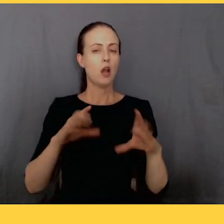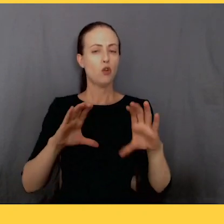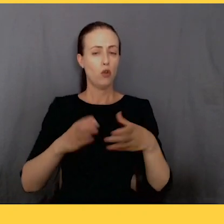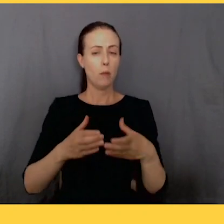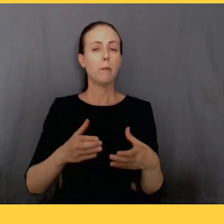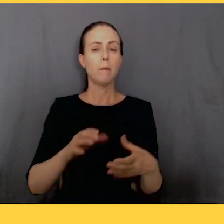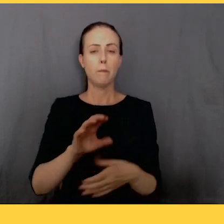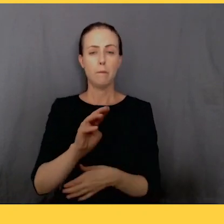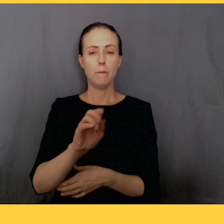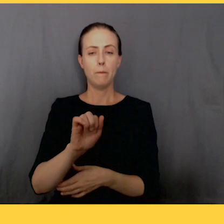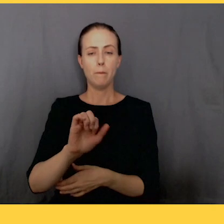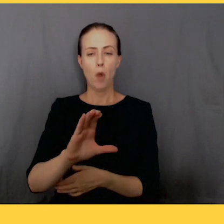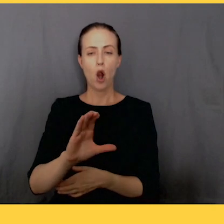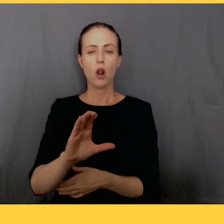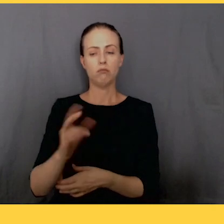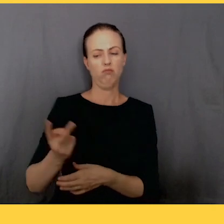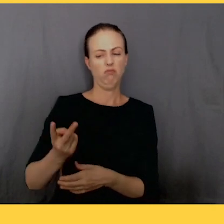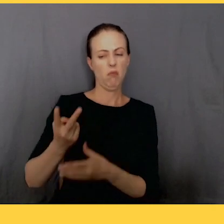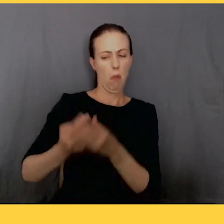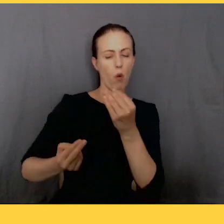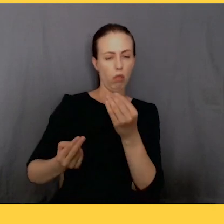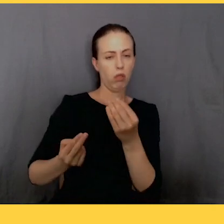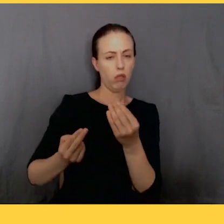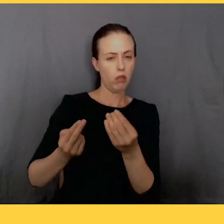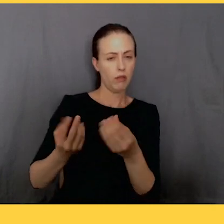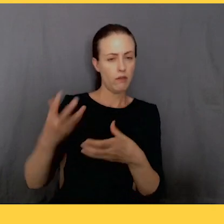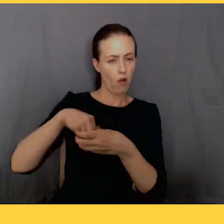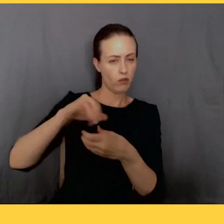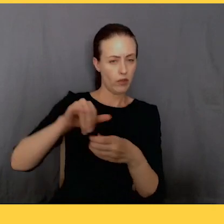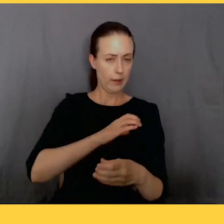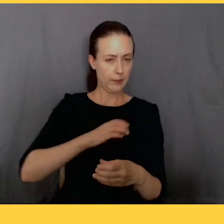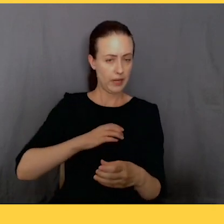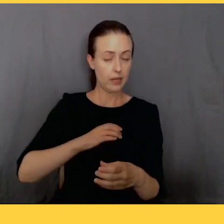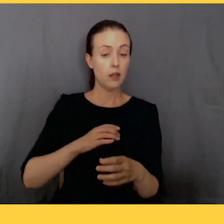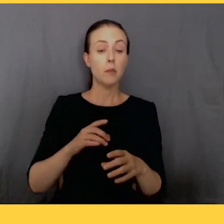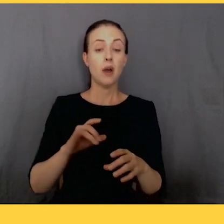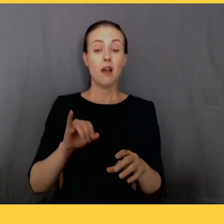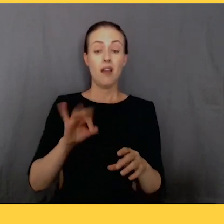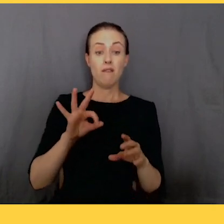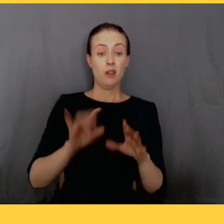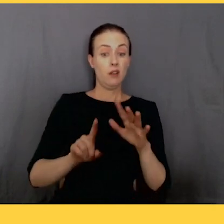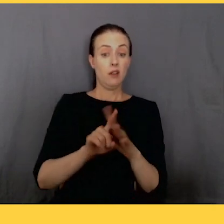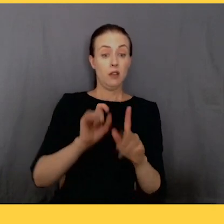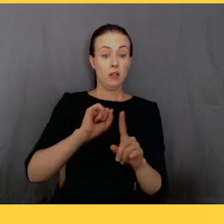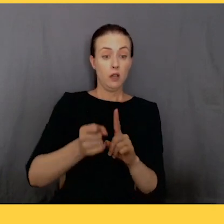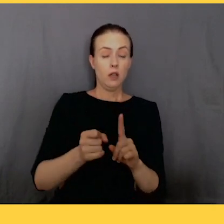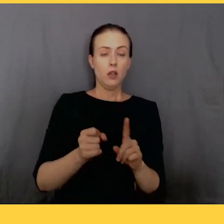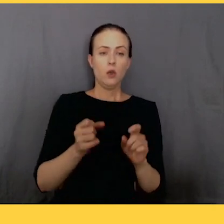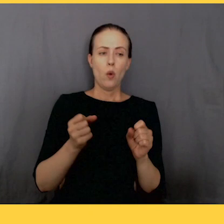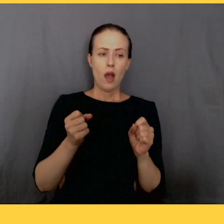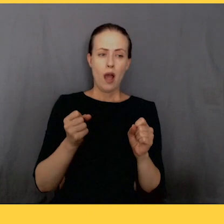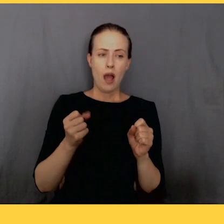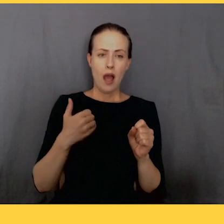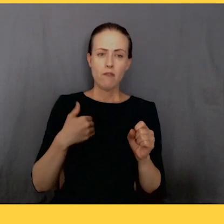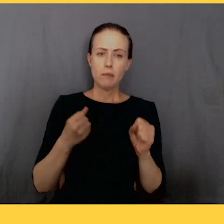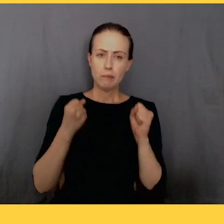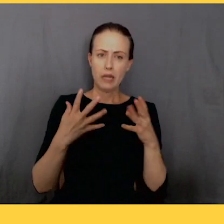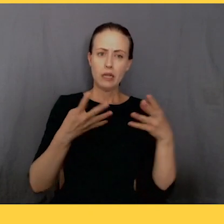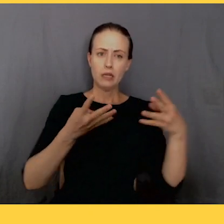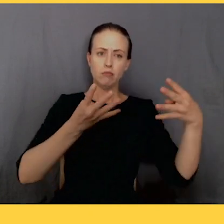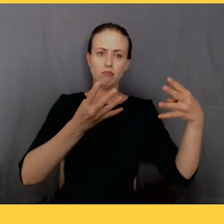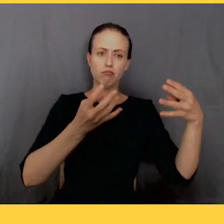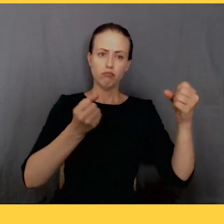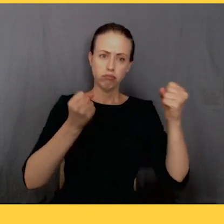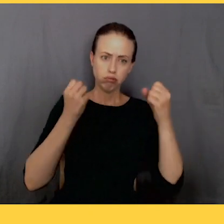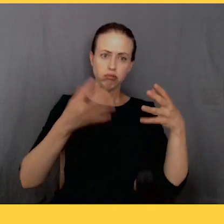an incident commander. So, but in a situation where you have dozens of circuits all coming or reaching